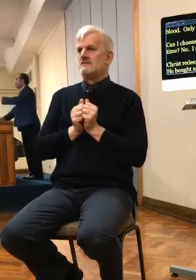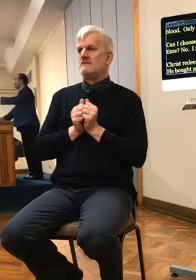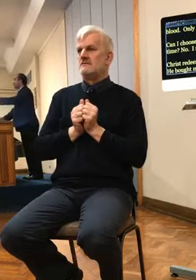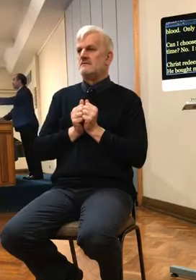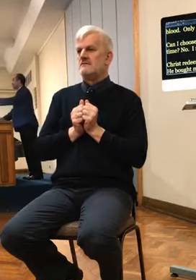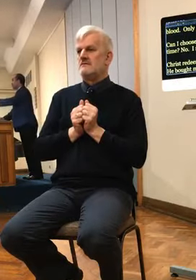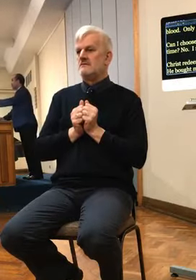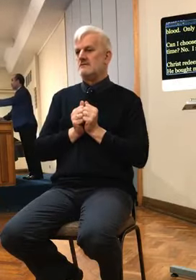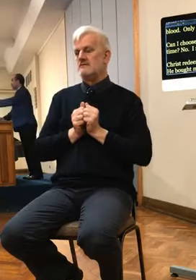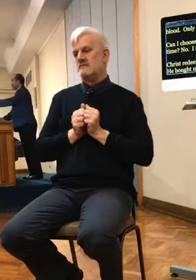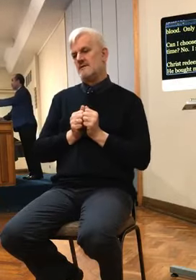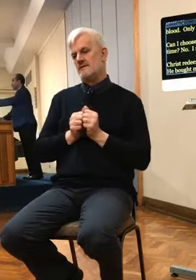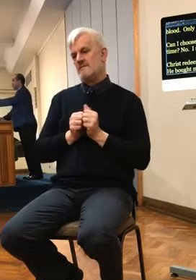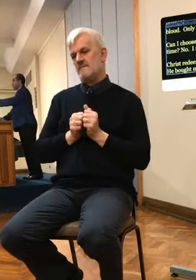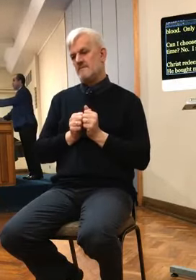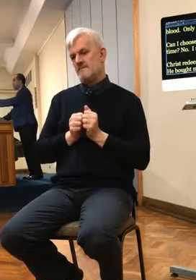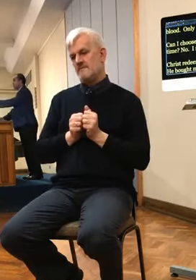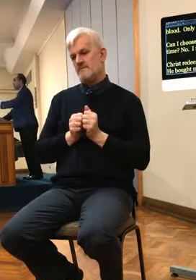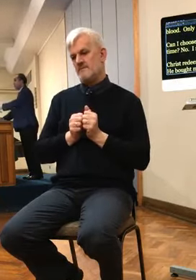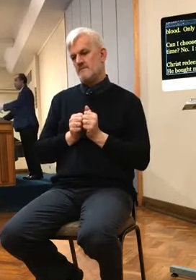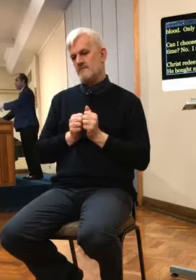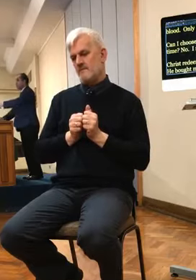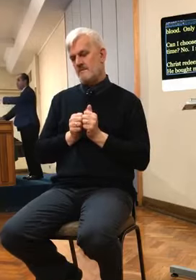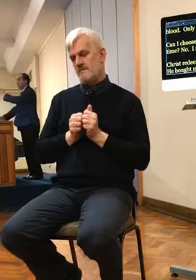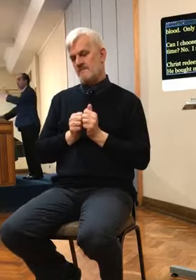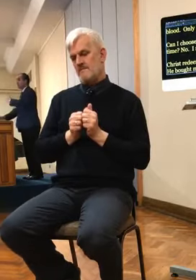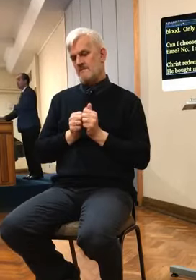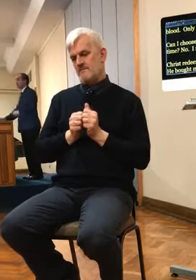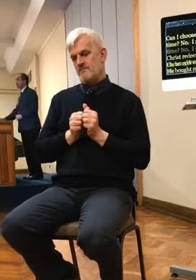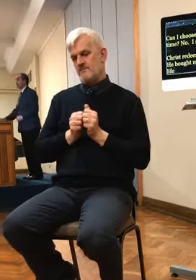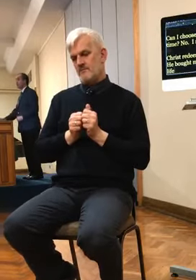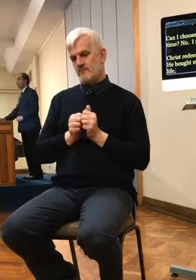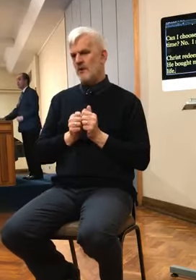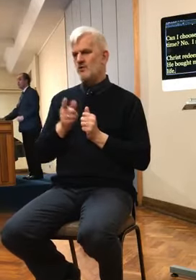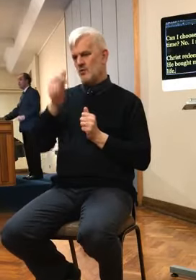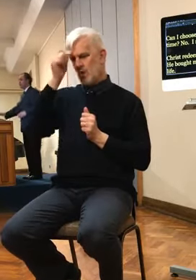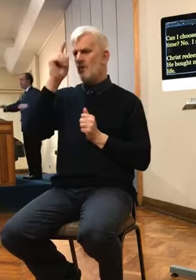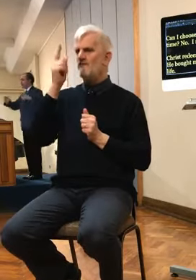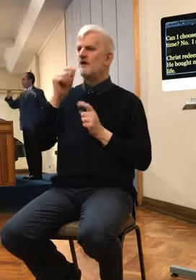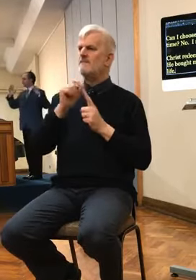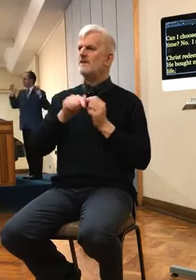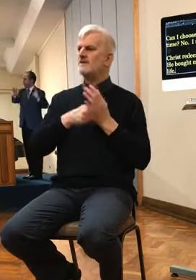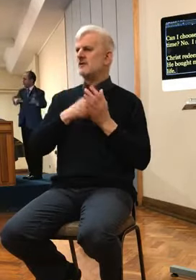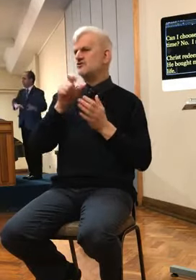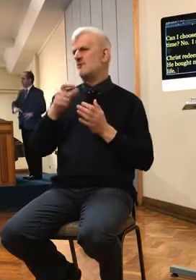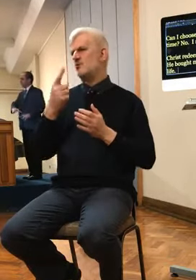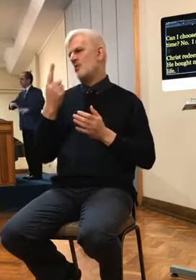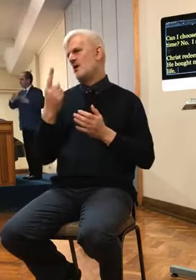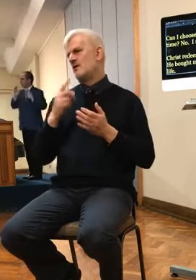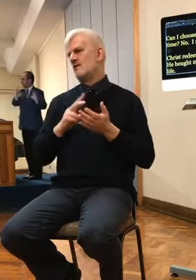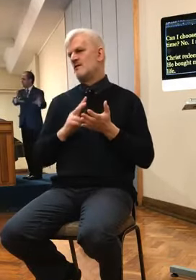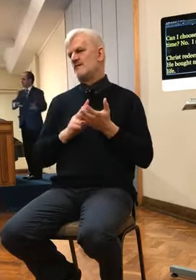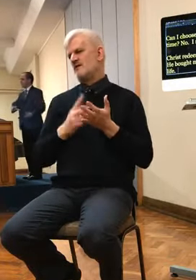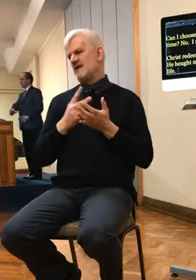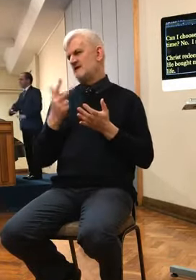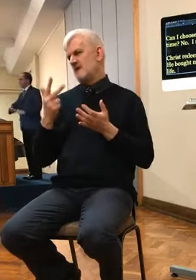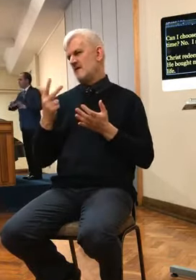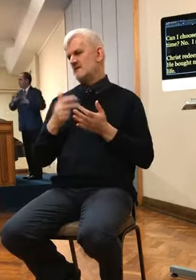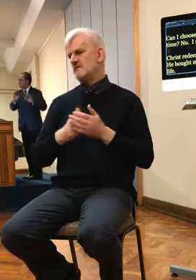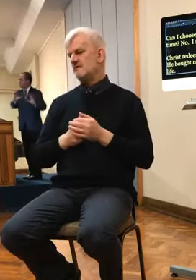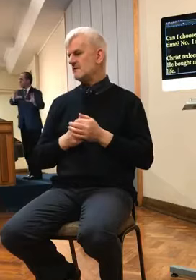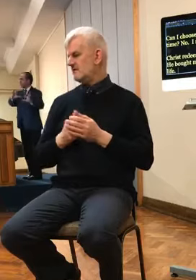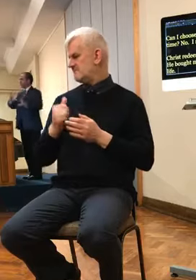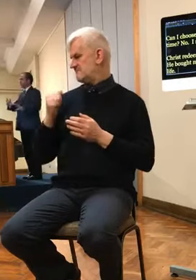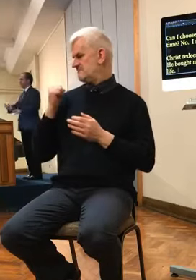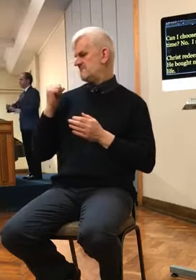That's in 1 Peter chapter 1, verse 18, 19. We read it many times. That vain life of the past, we have